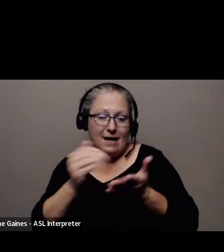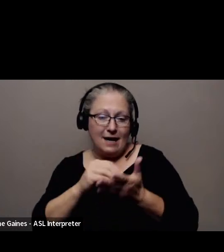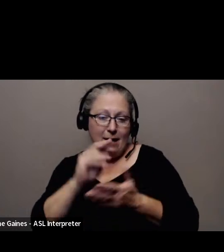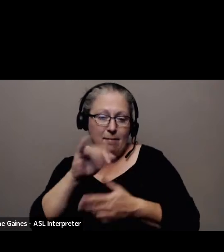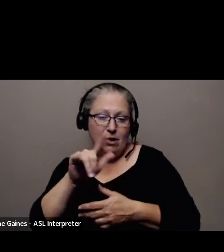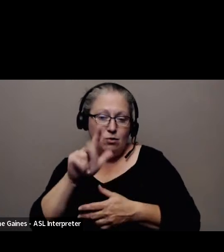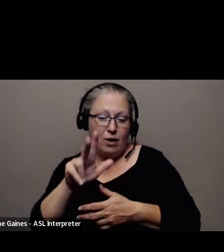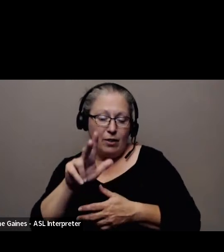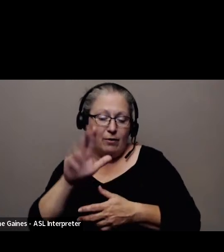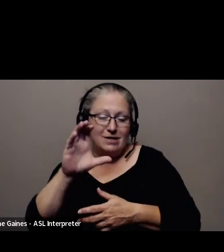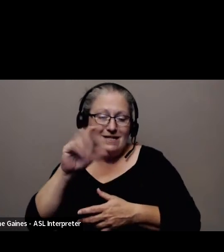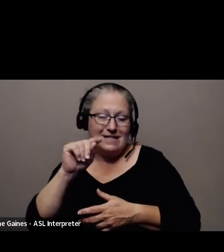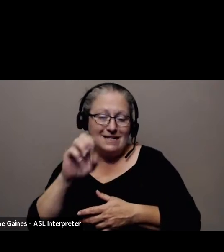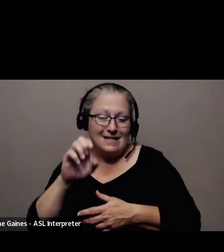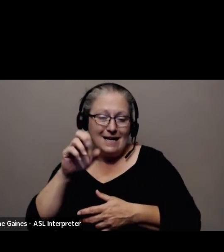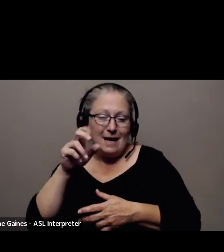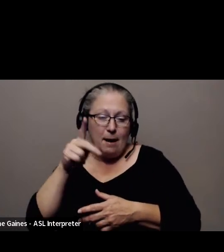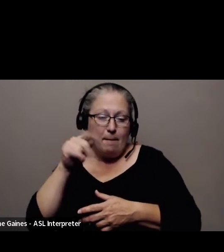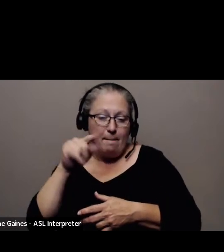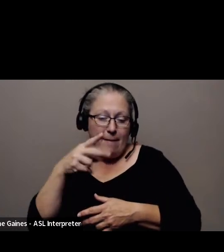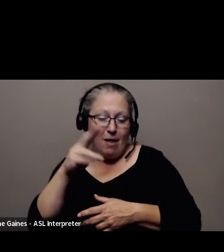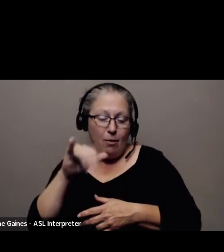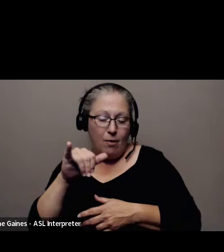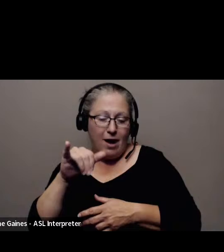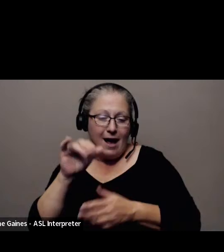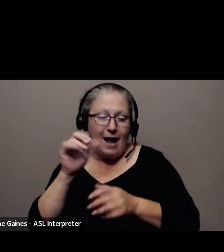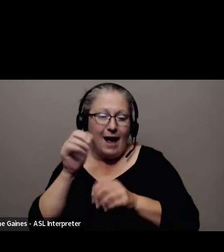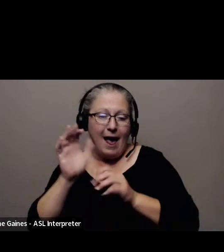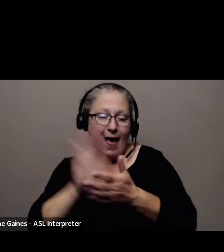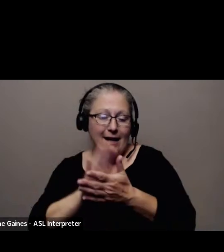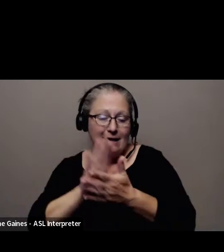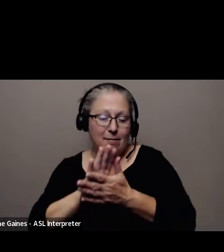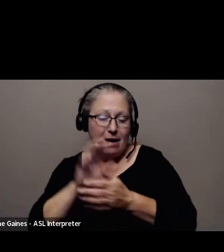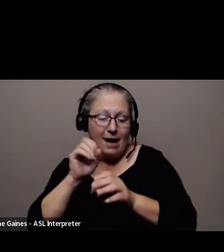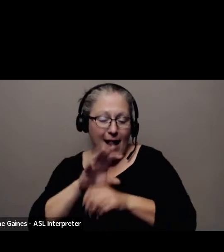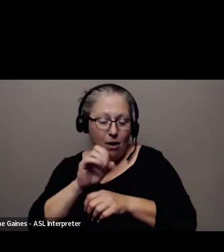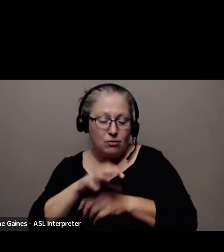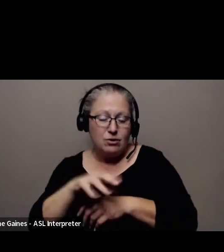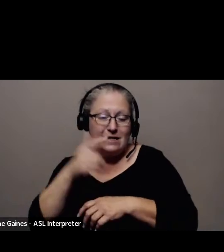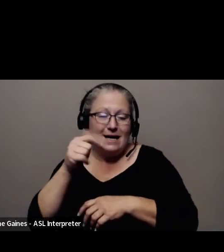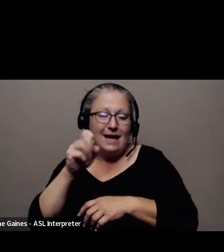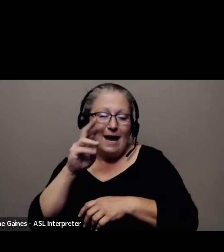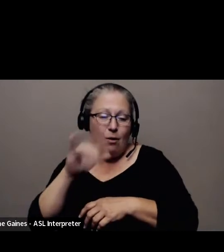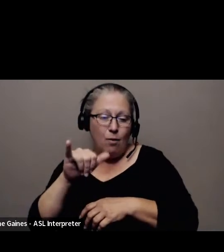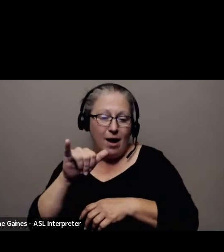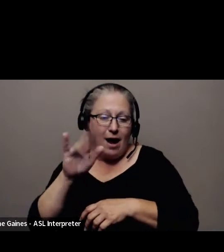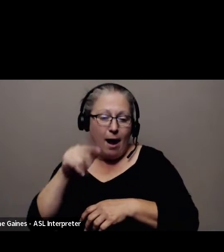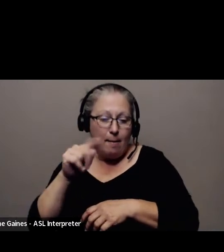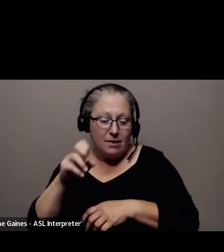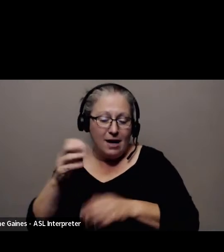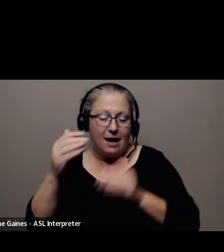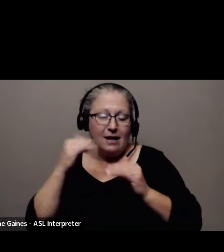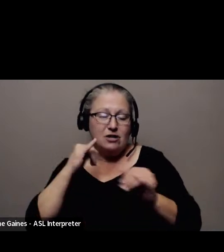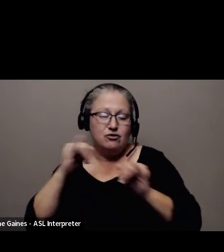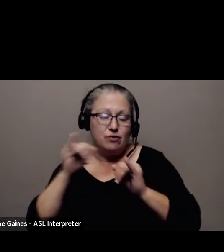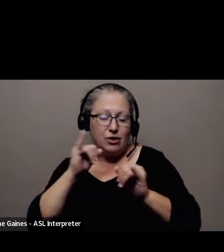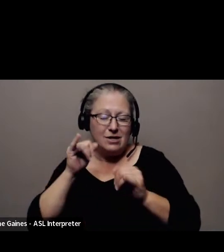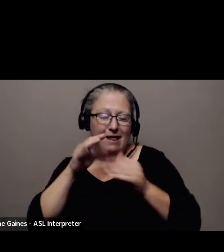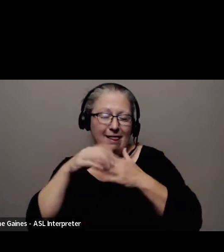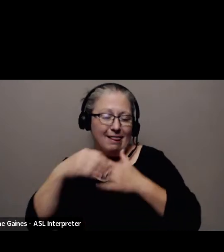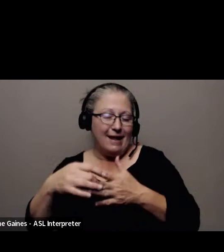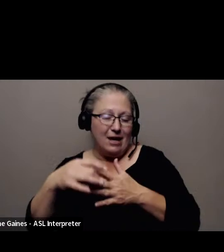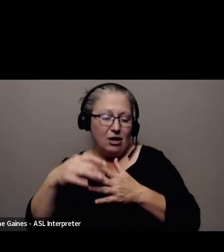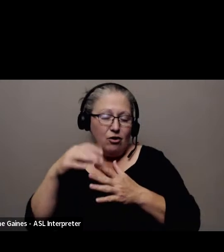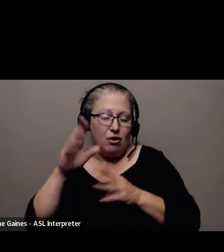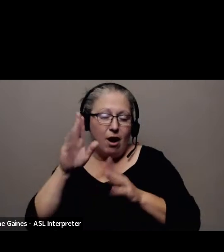CTE pathways, academic counselors, gateway update, and instructional leadership update.